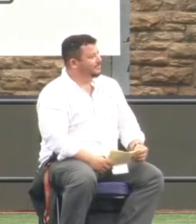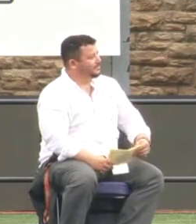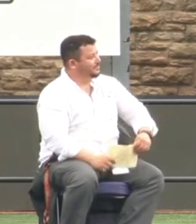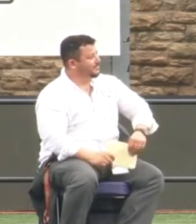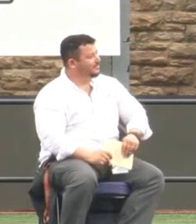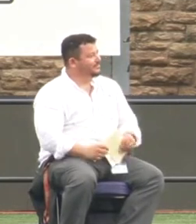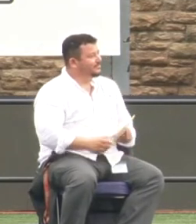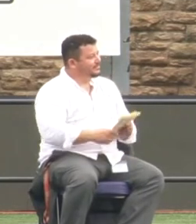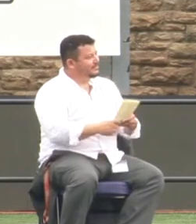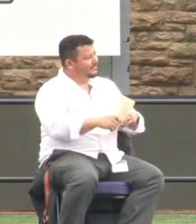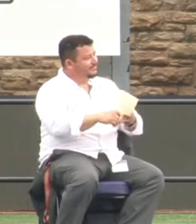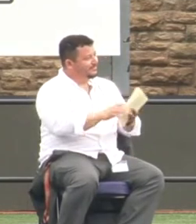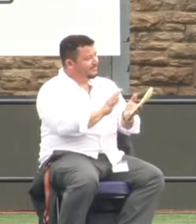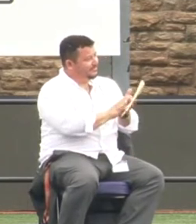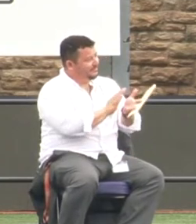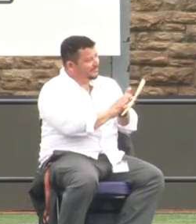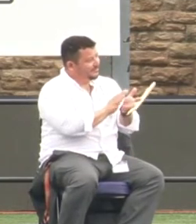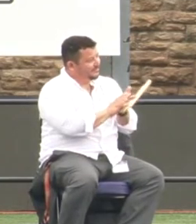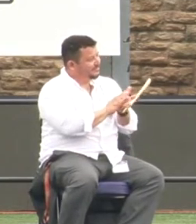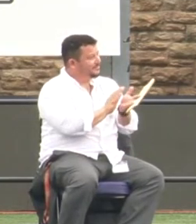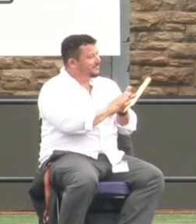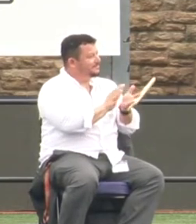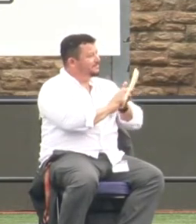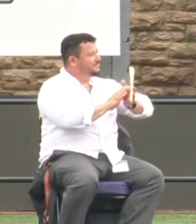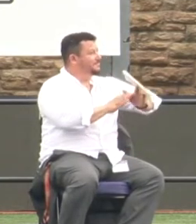Benjamin Miller.